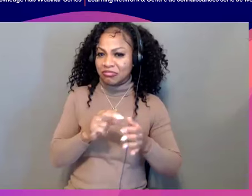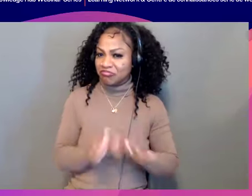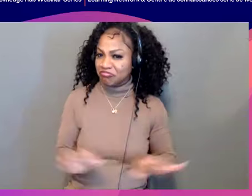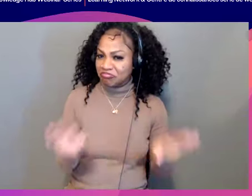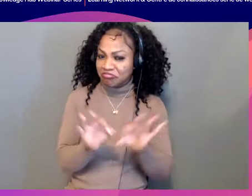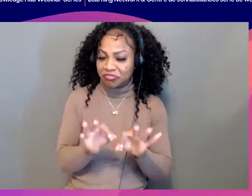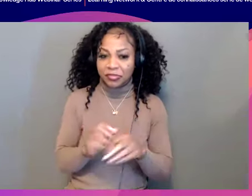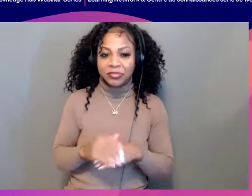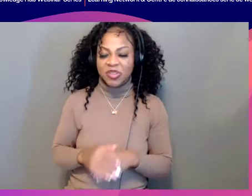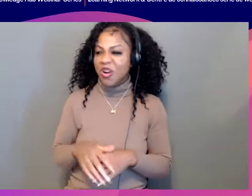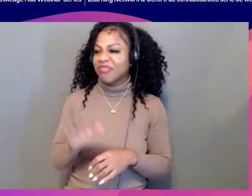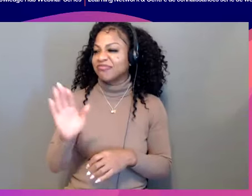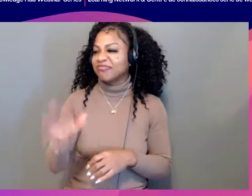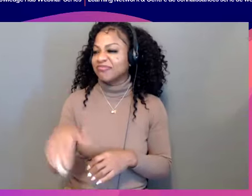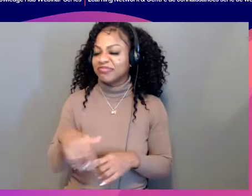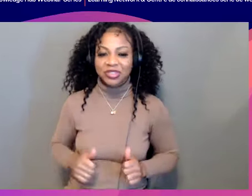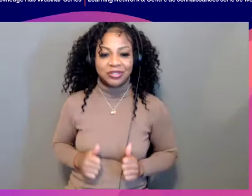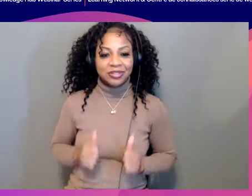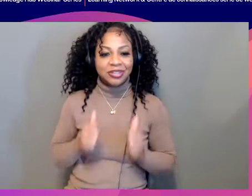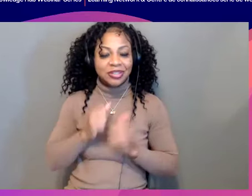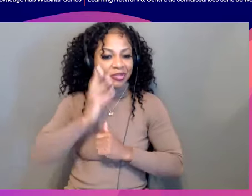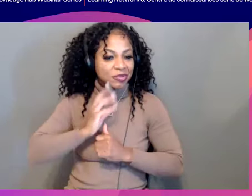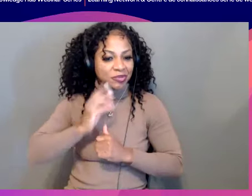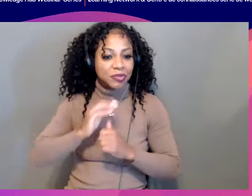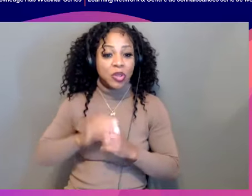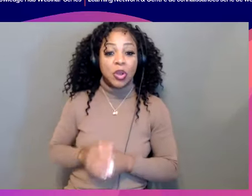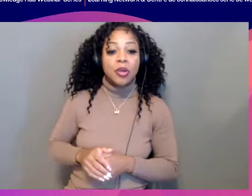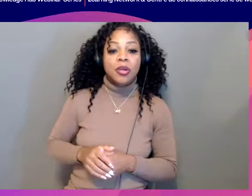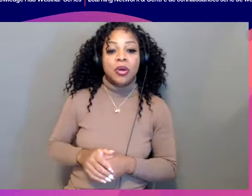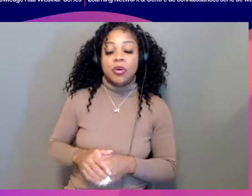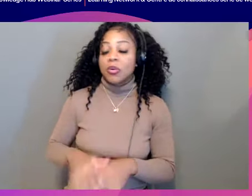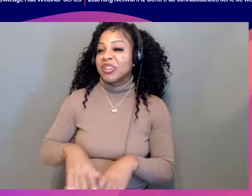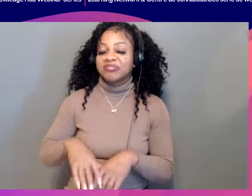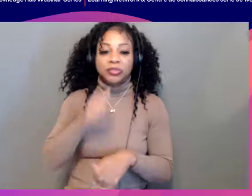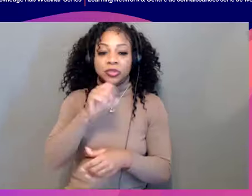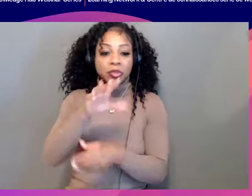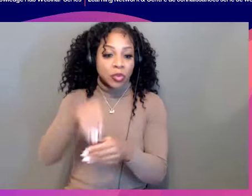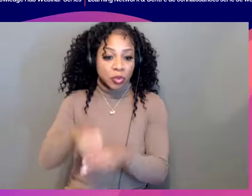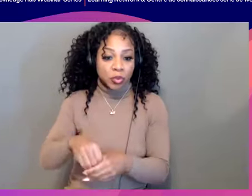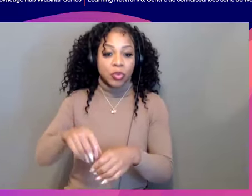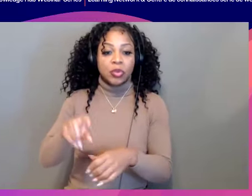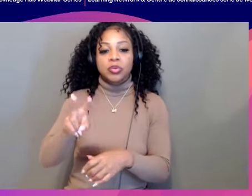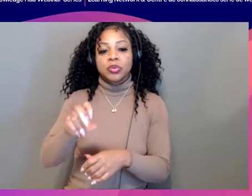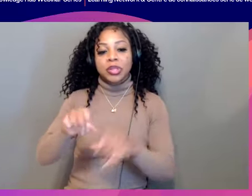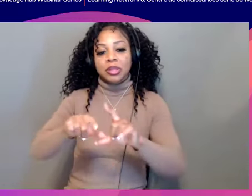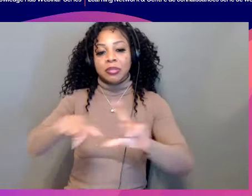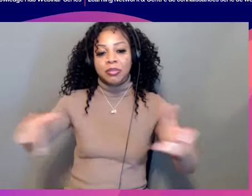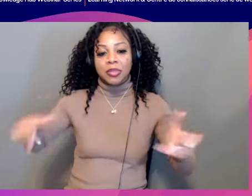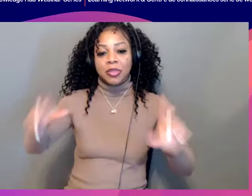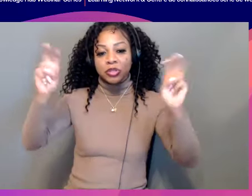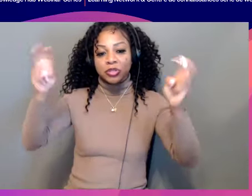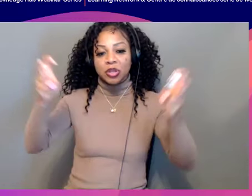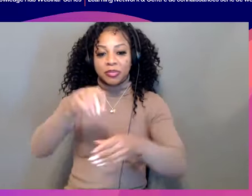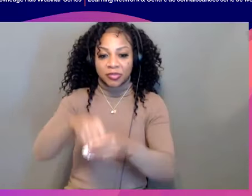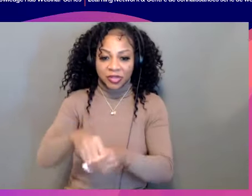experiences, leaving 2S LGBTQIA plus topics out of diversity and inclusion initiatives, or